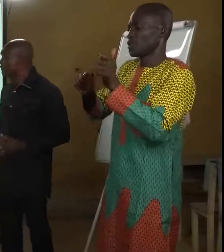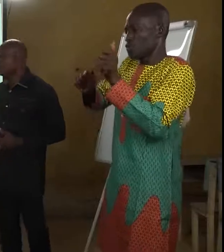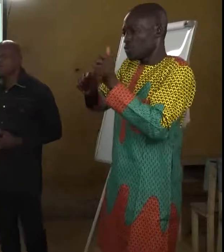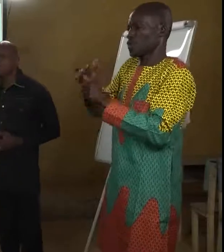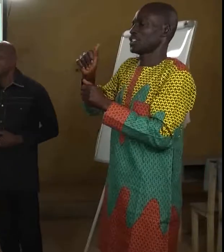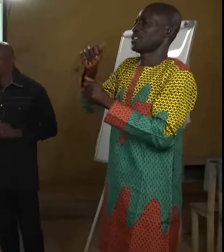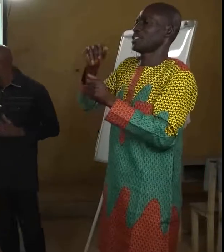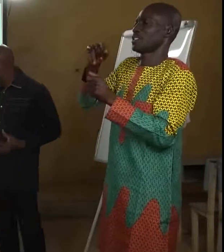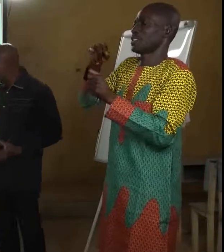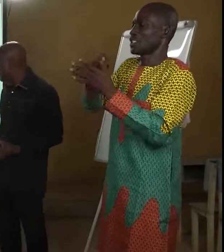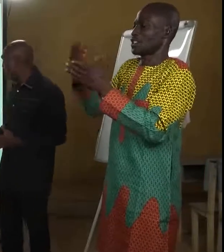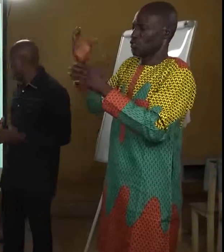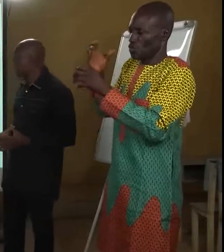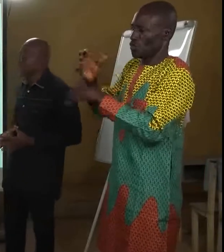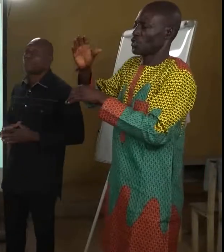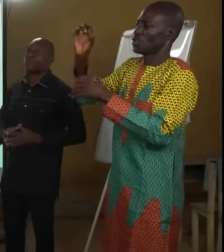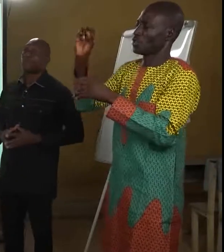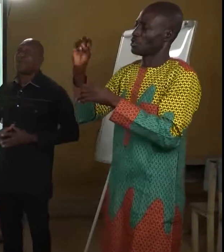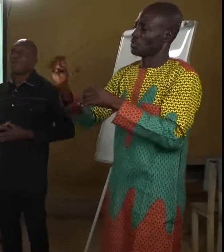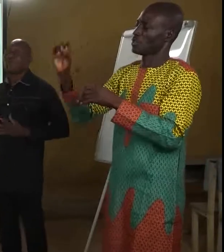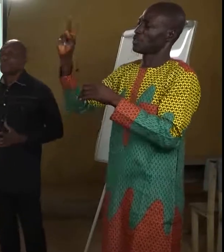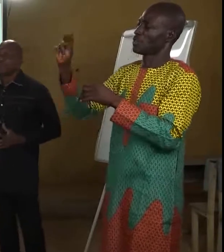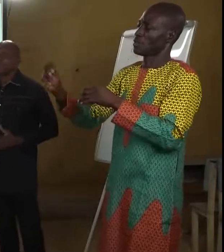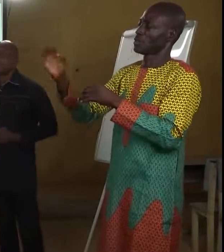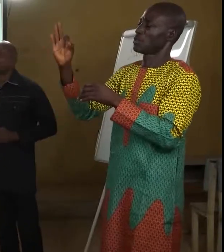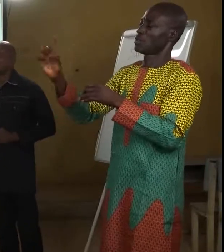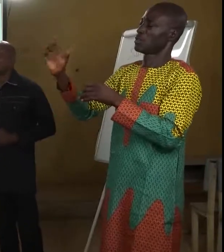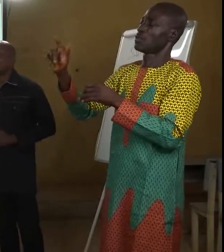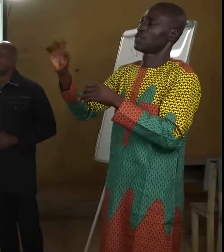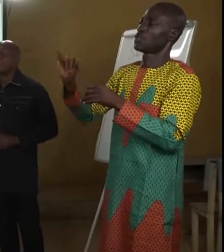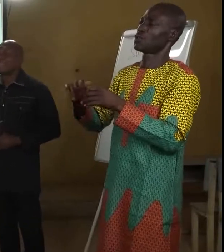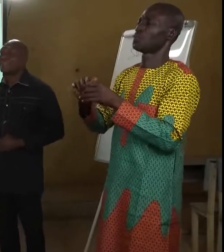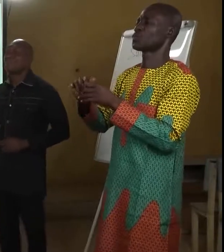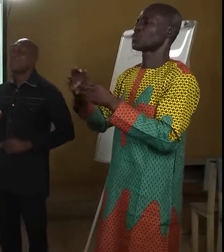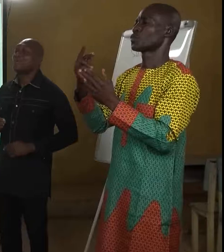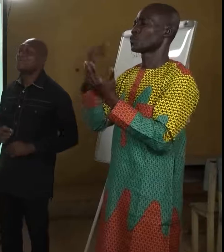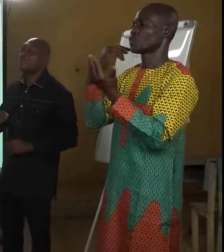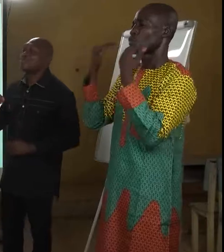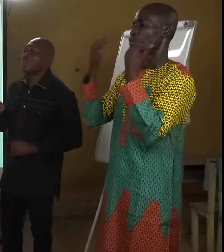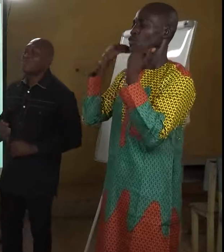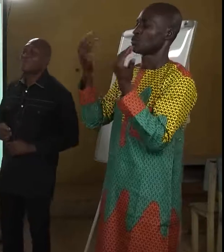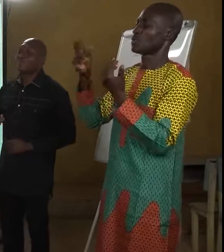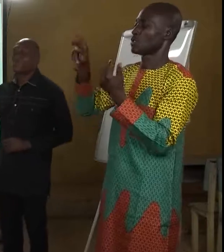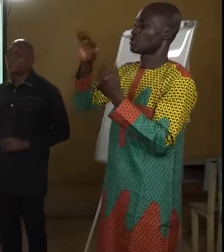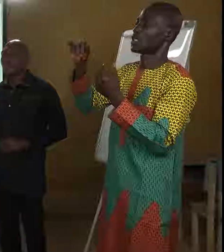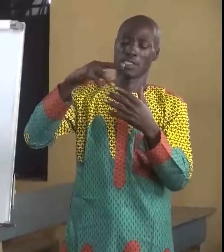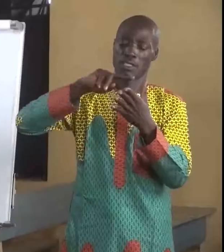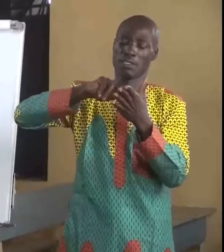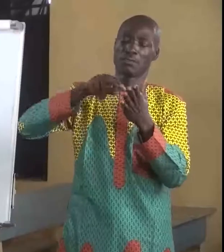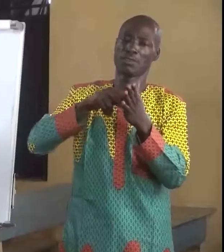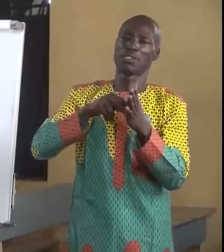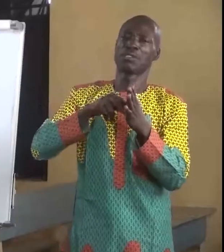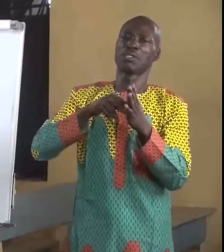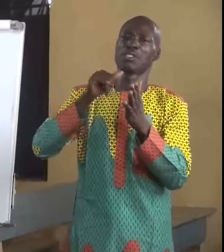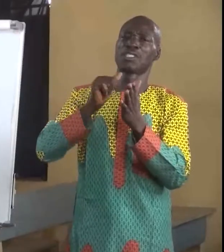inflation because it measures the price of consumer goods. Consumer price index measures the price of consumer goods. Just